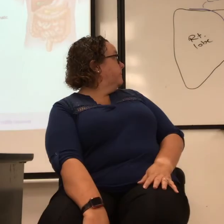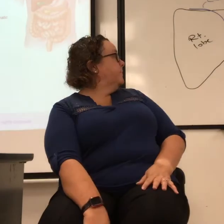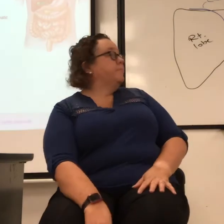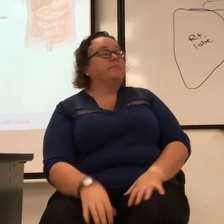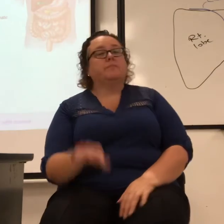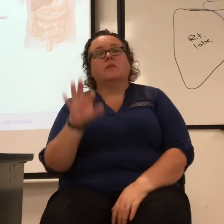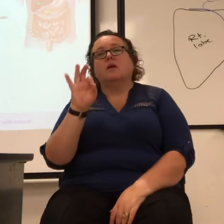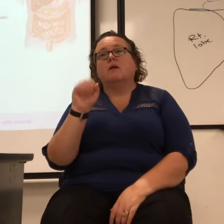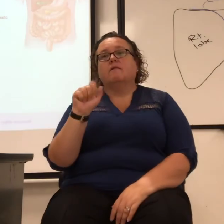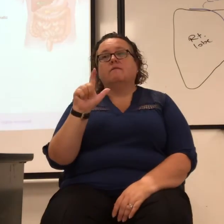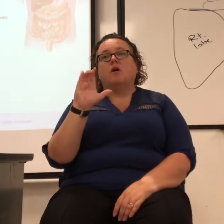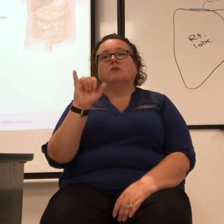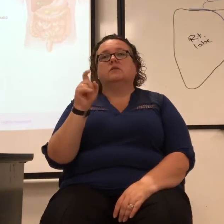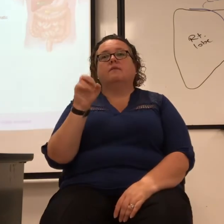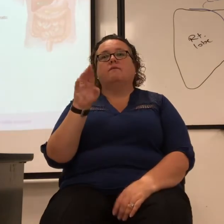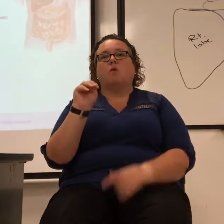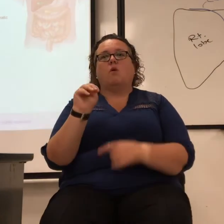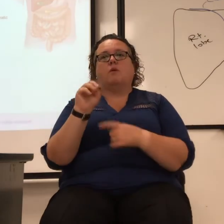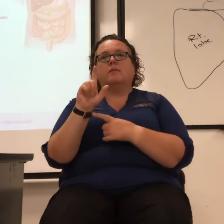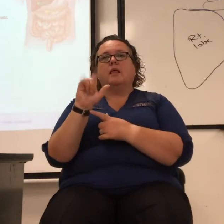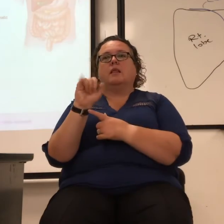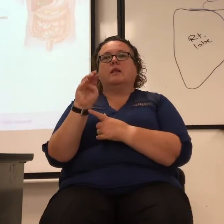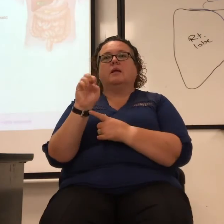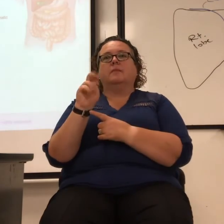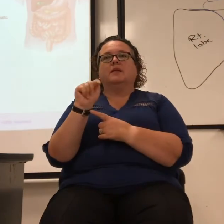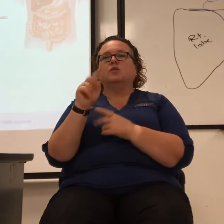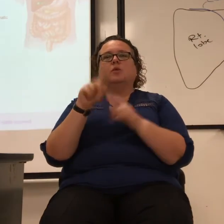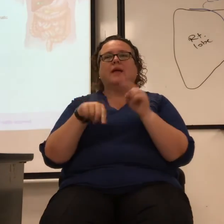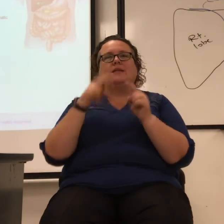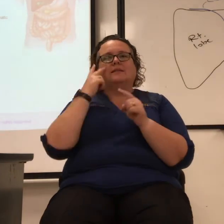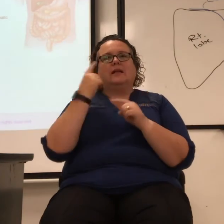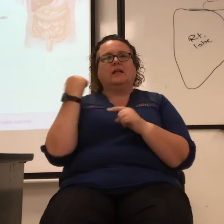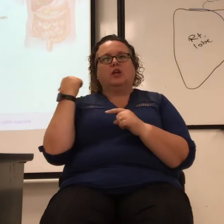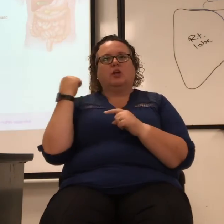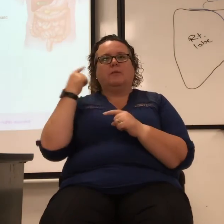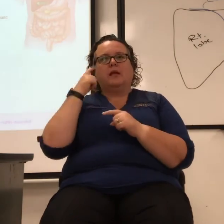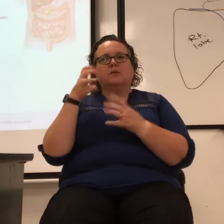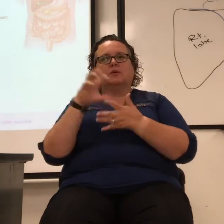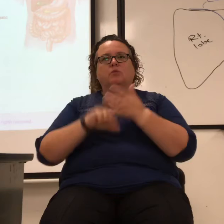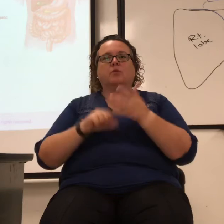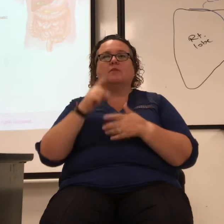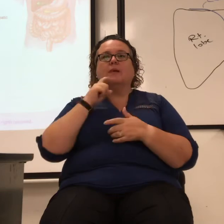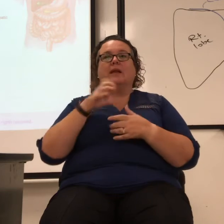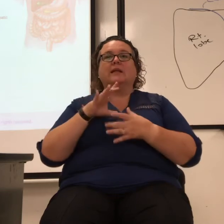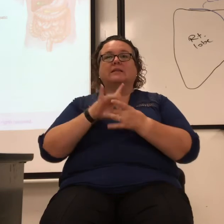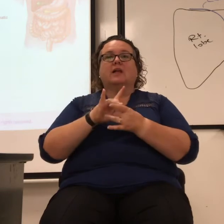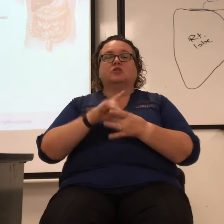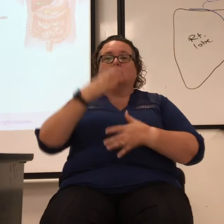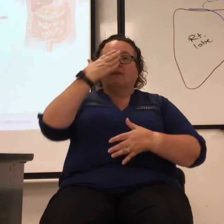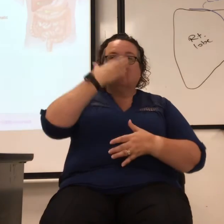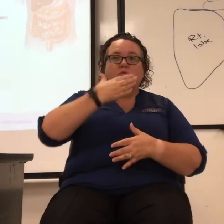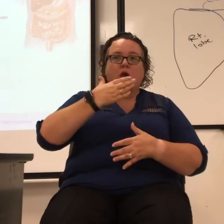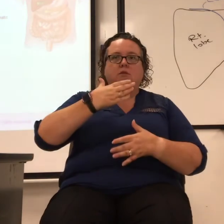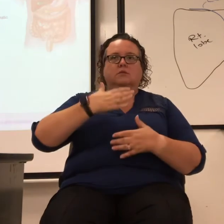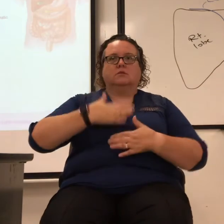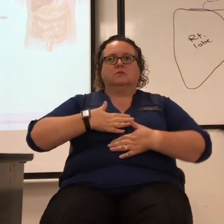Falciform ligament, well, you can't tell from here, it's been removed from the body. It attaches to the front body wall.